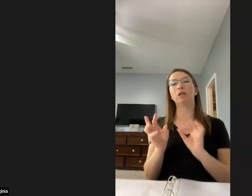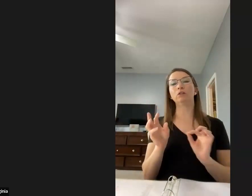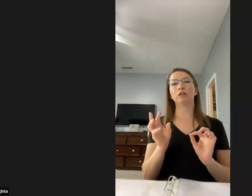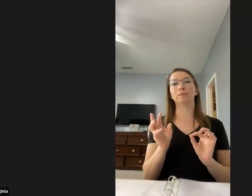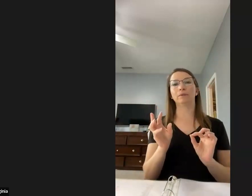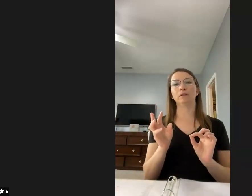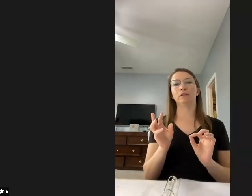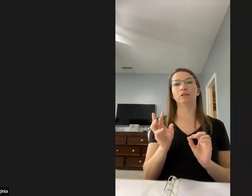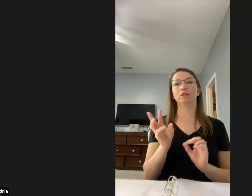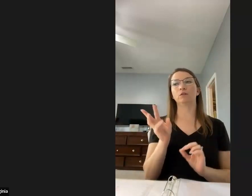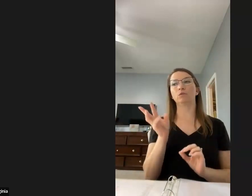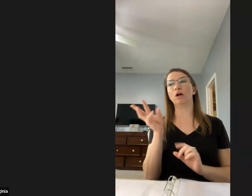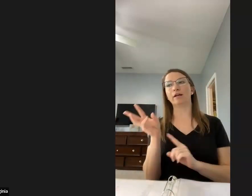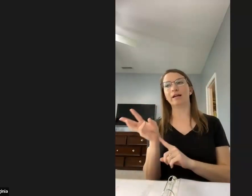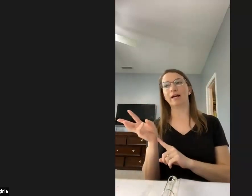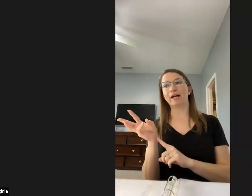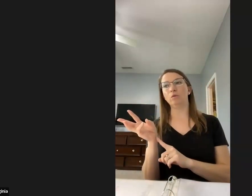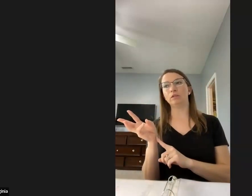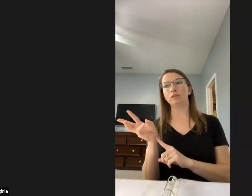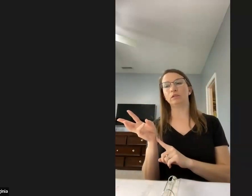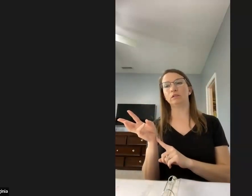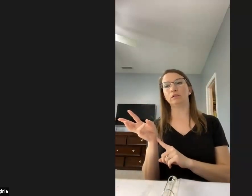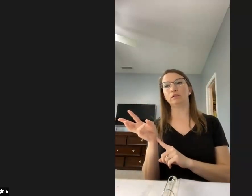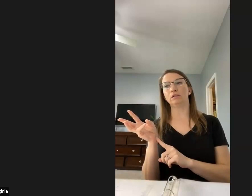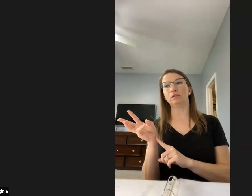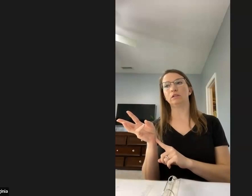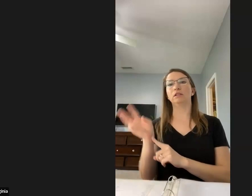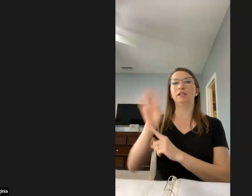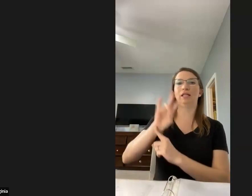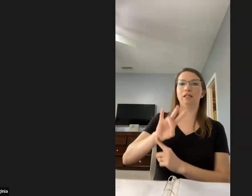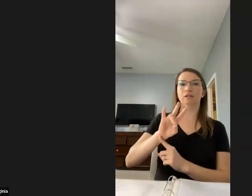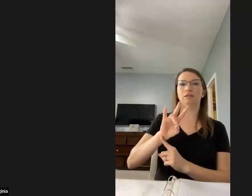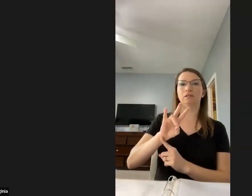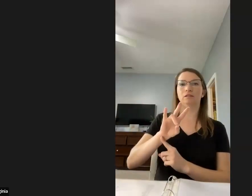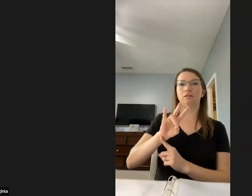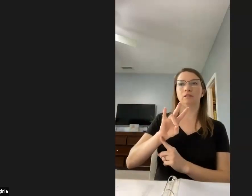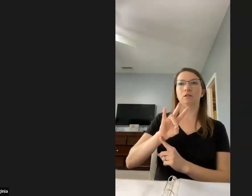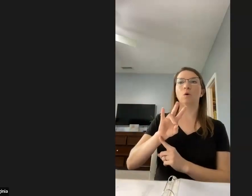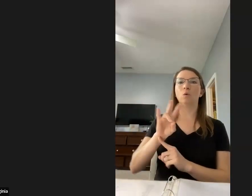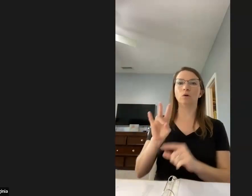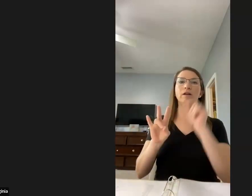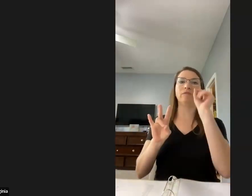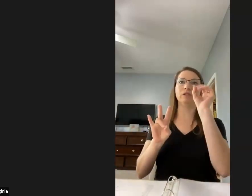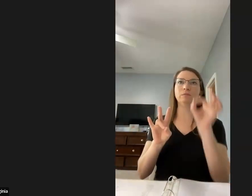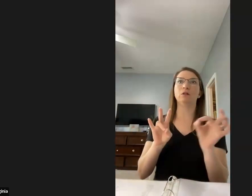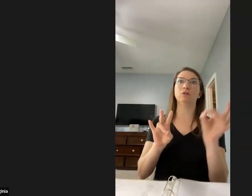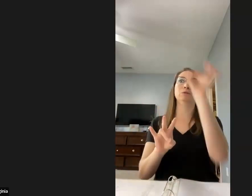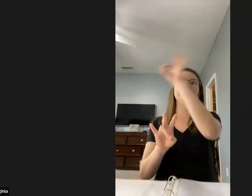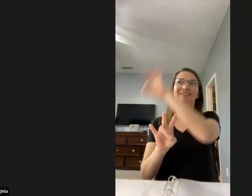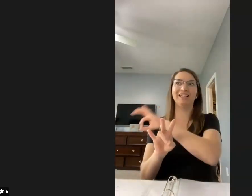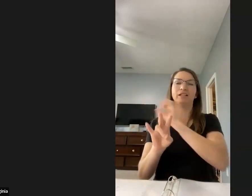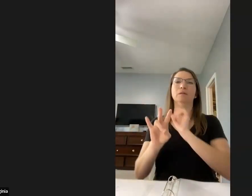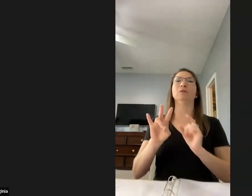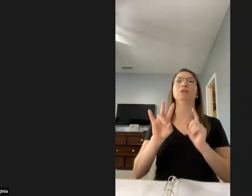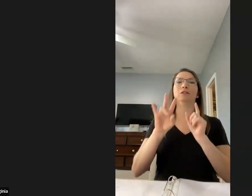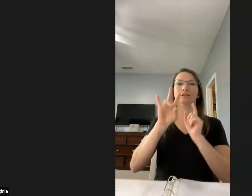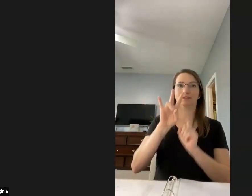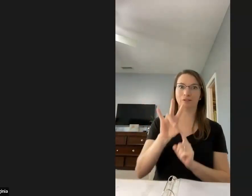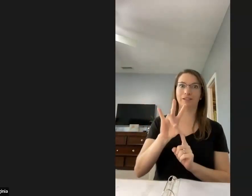smaller number, you're gonna rock out and then in. Or if the smaller number is the second number, you're gonna start